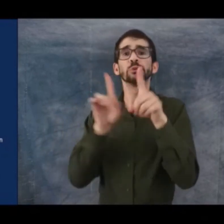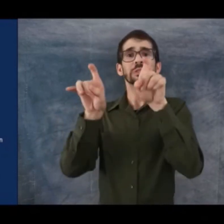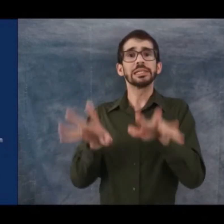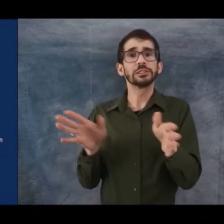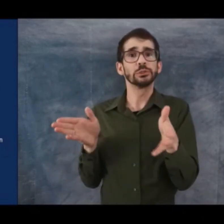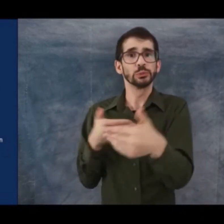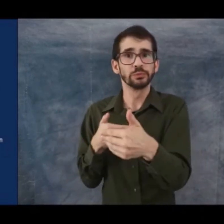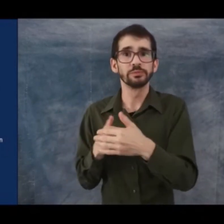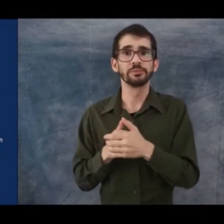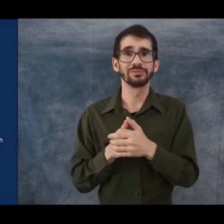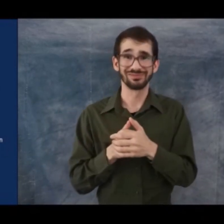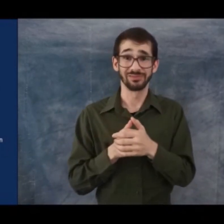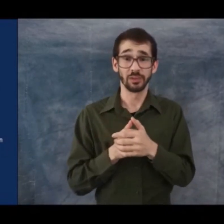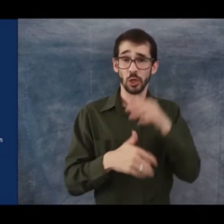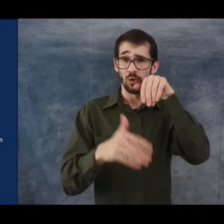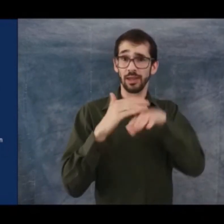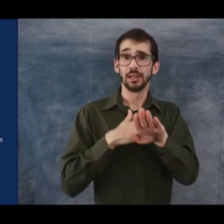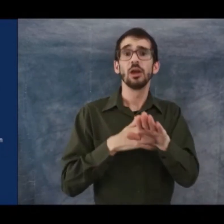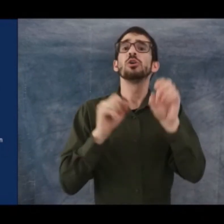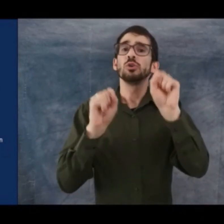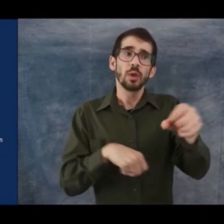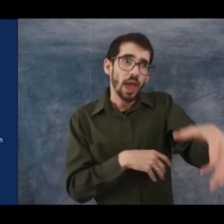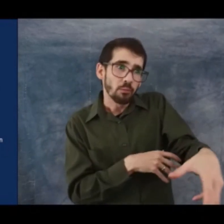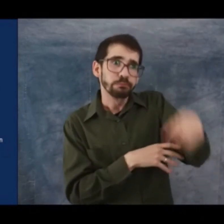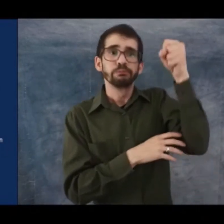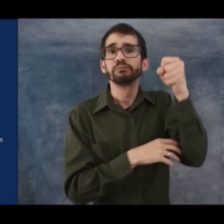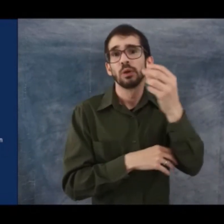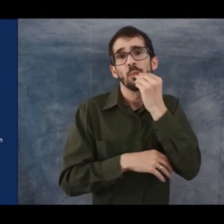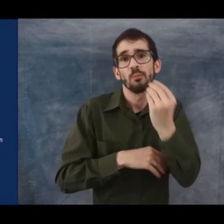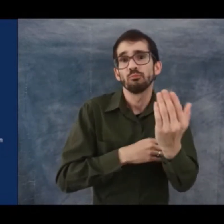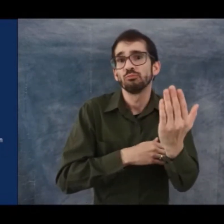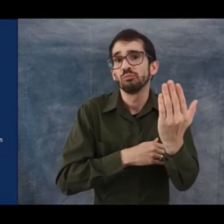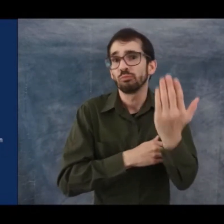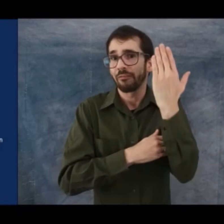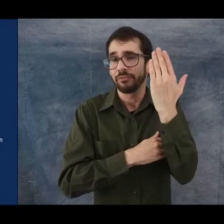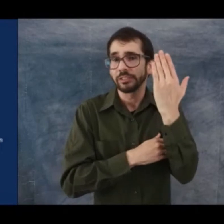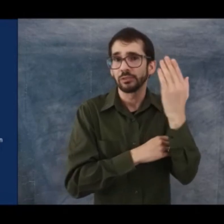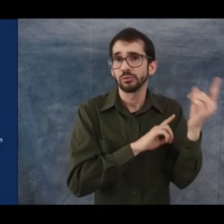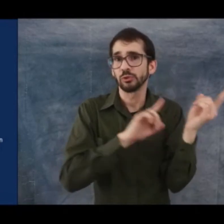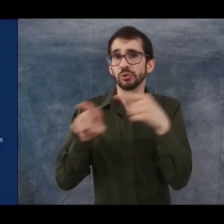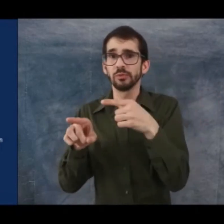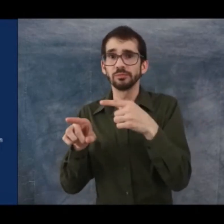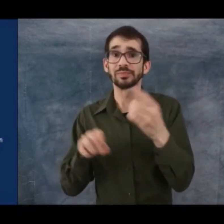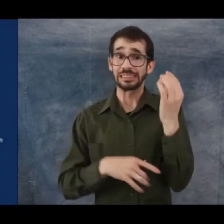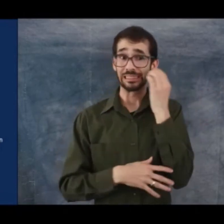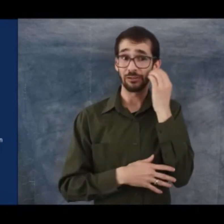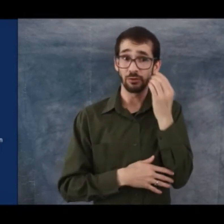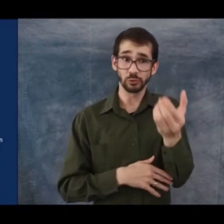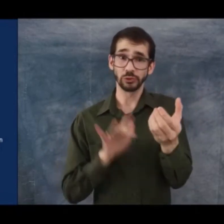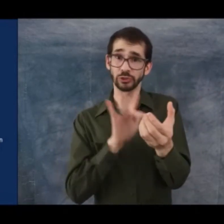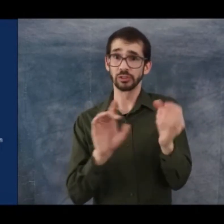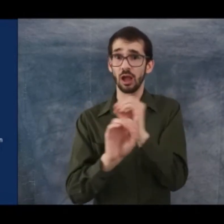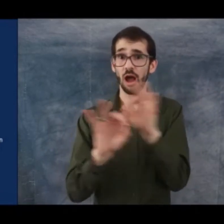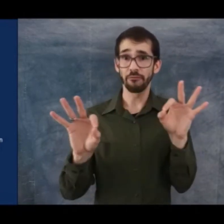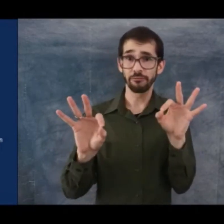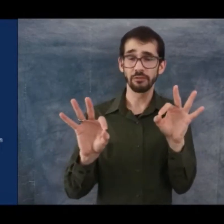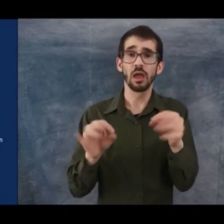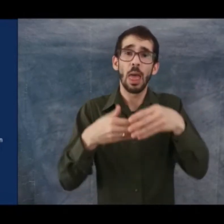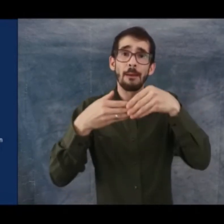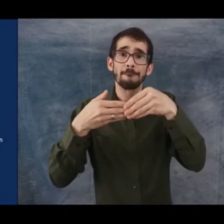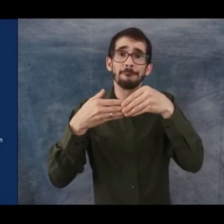be able to get a grab-and-go breakfast on the way to their testing location. Cell phones will be turned off, collected in plastic bags, and placed at the periphery